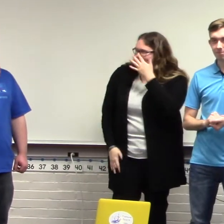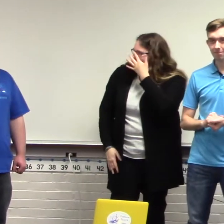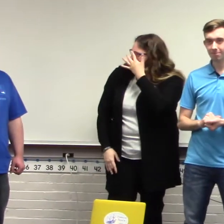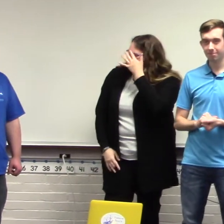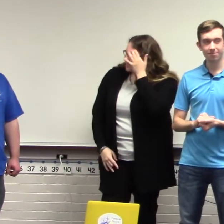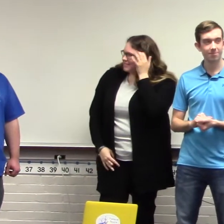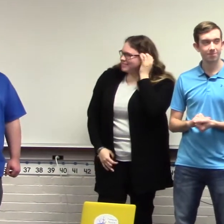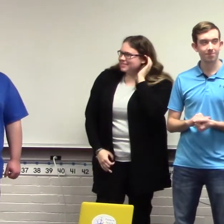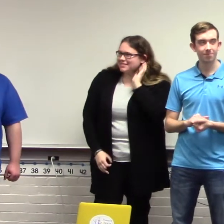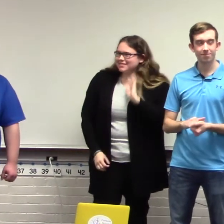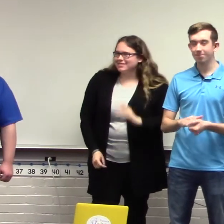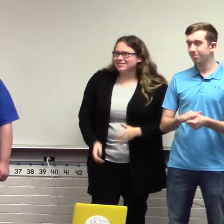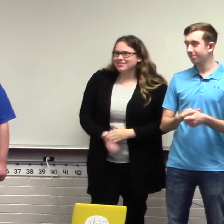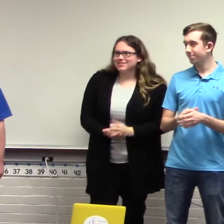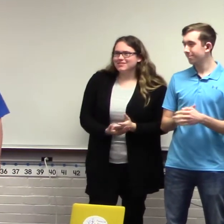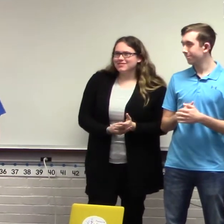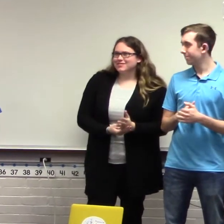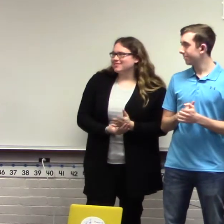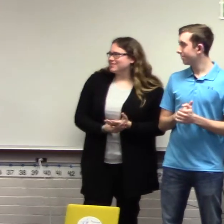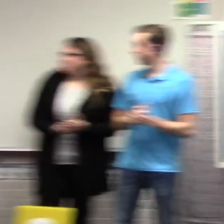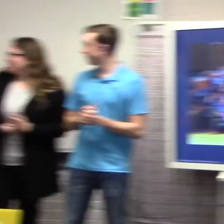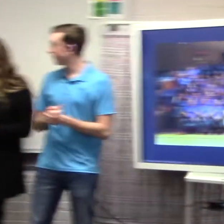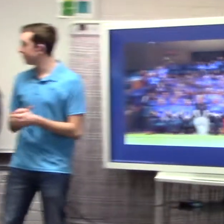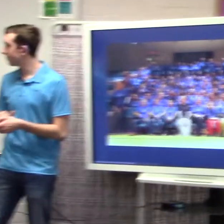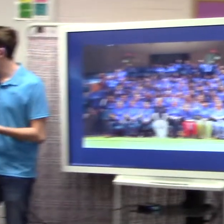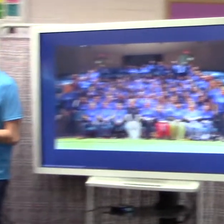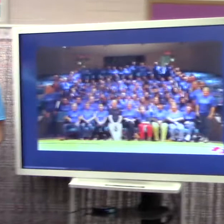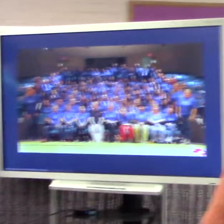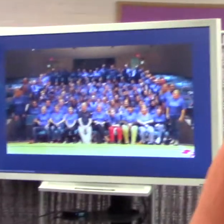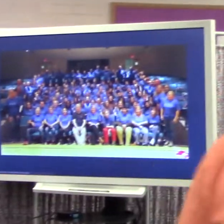agree. I wish, Tyler says. Thank you.